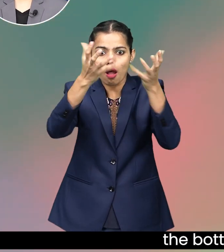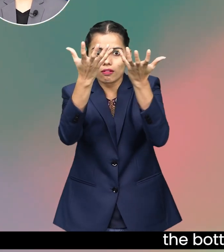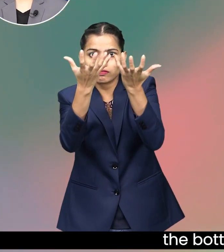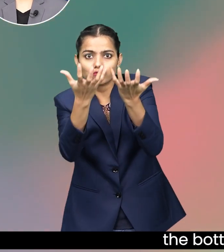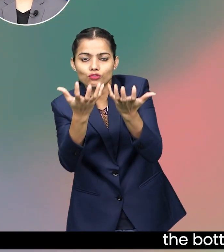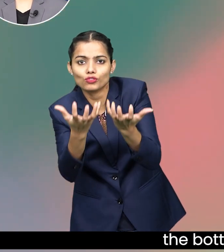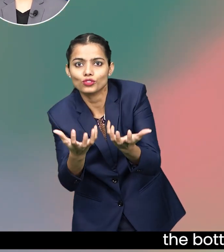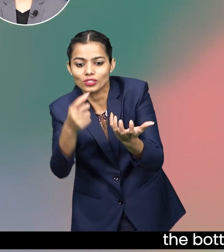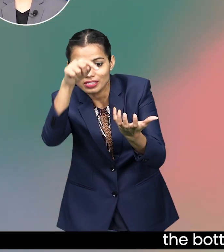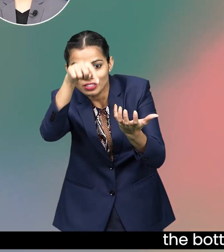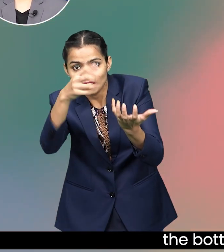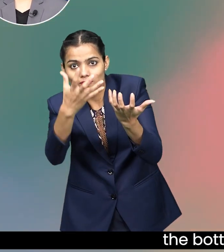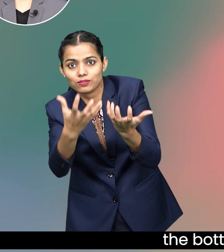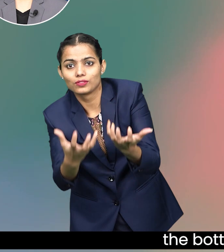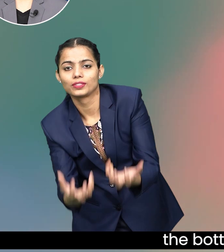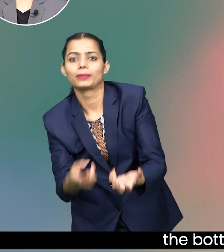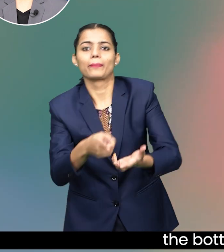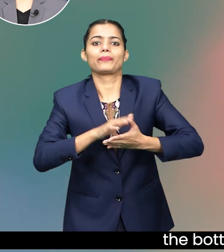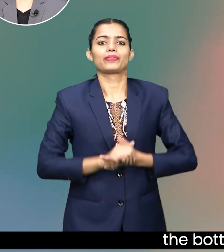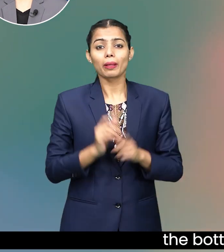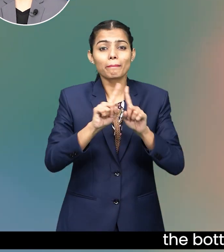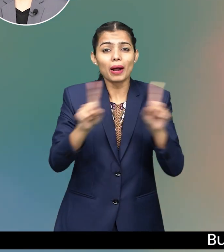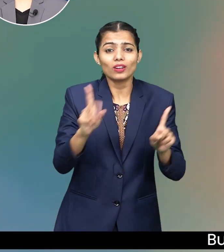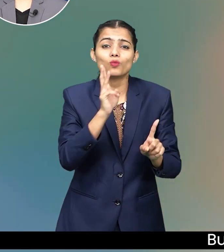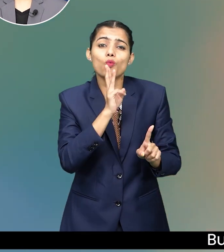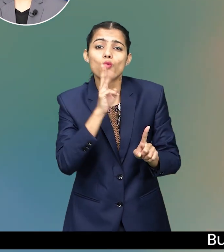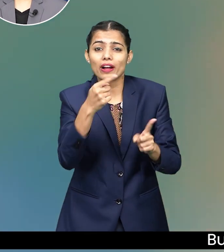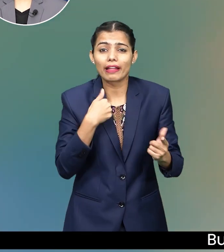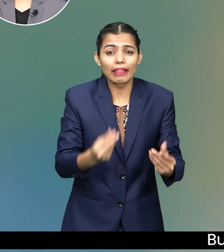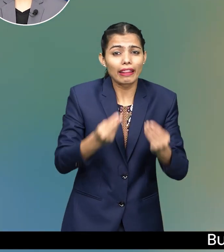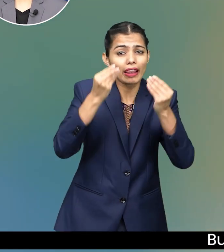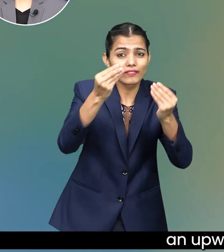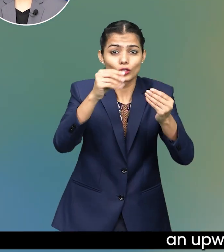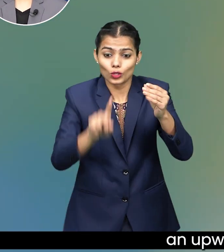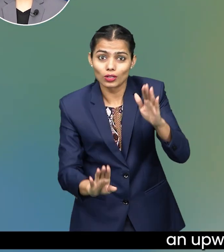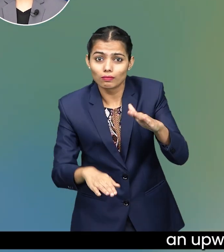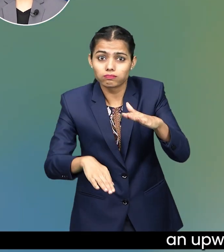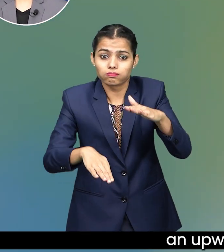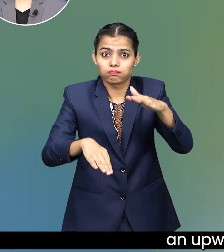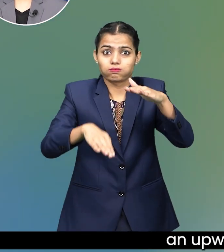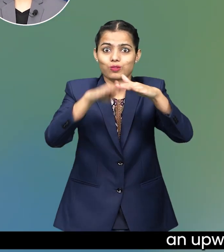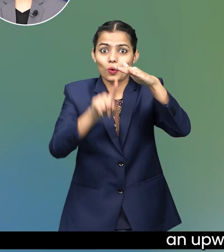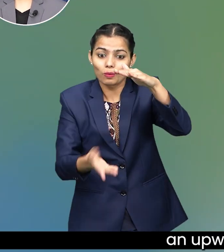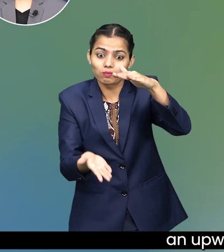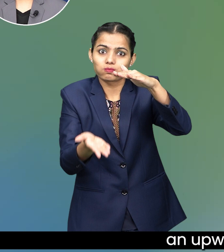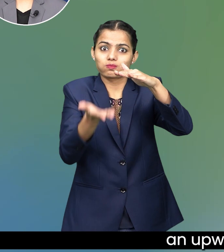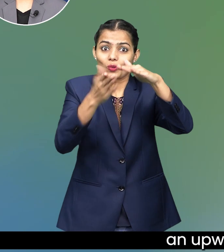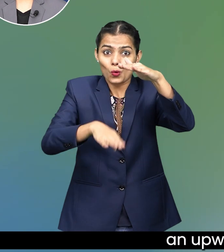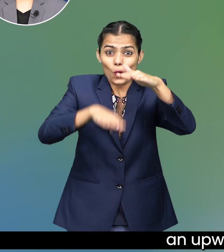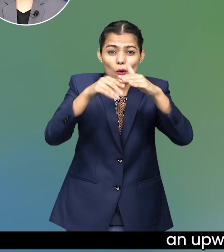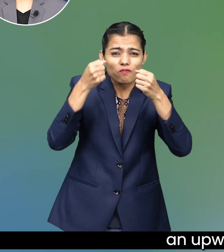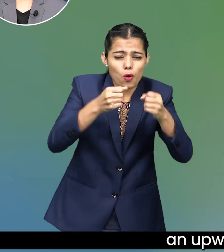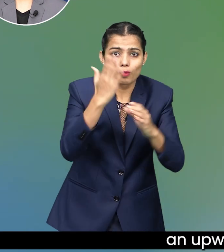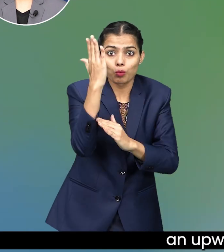but the water exerts an upward force on the bottle